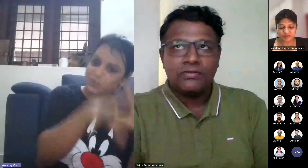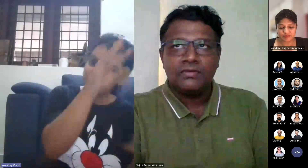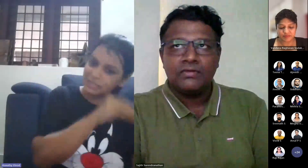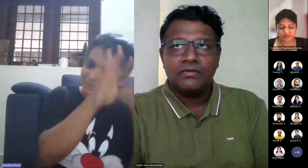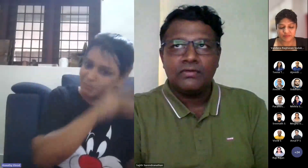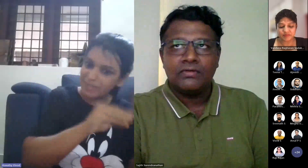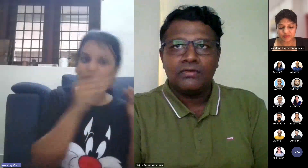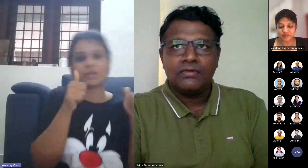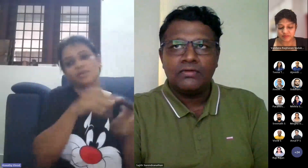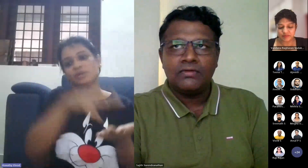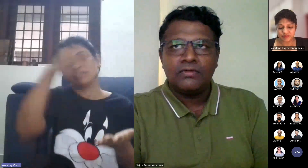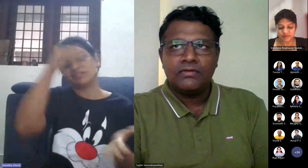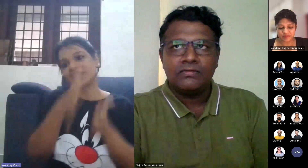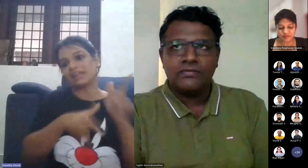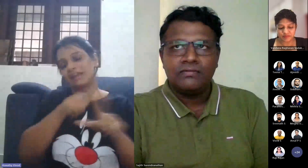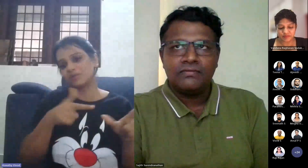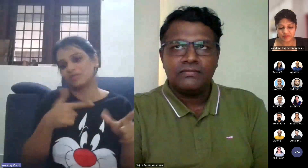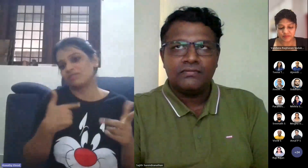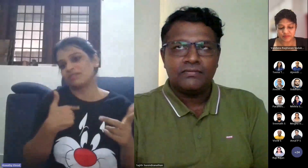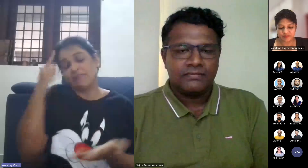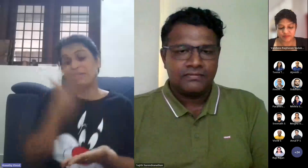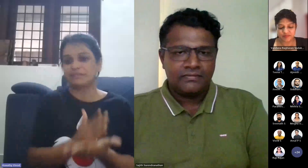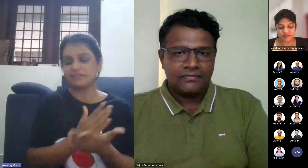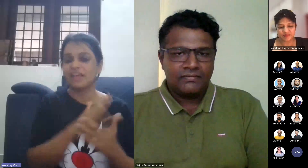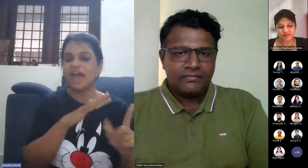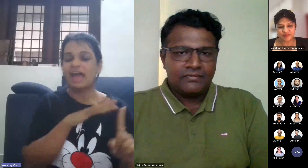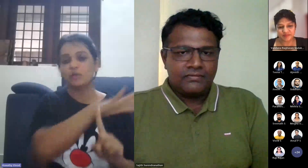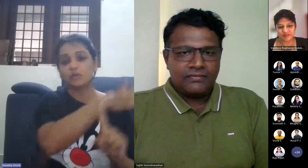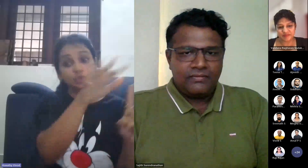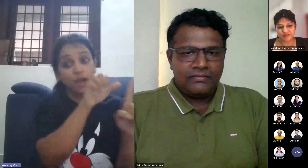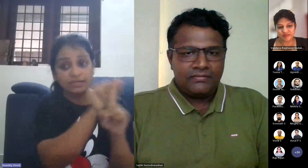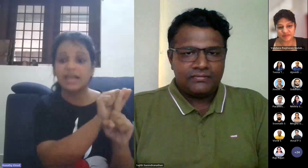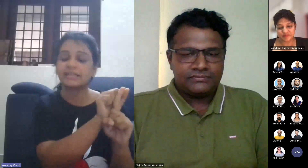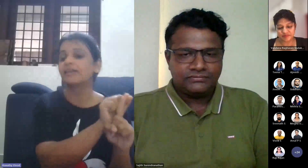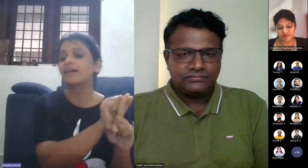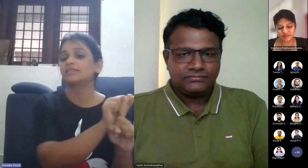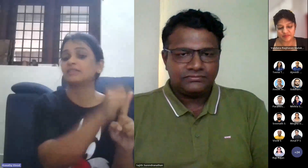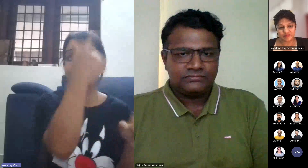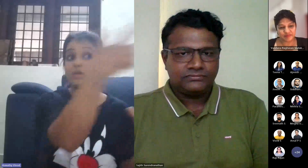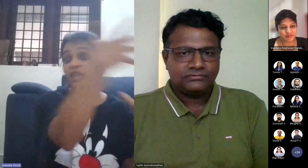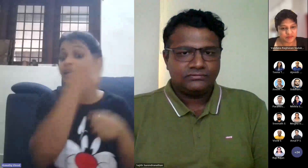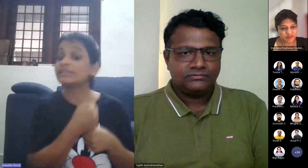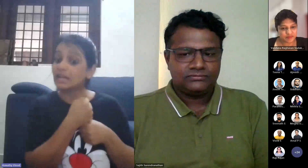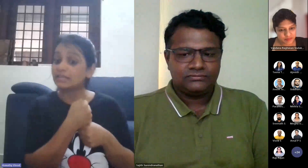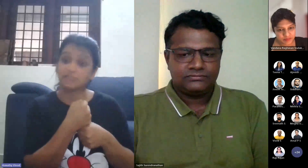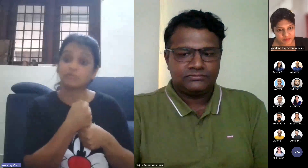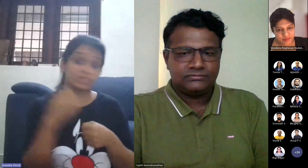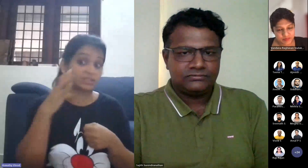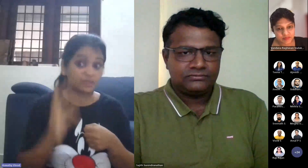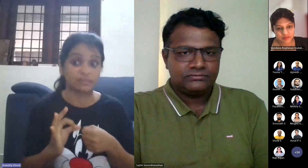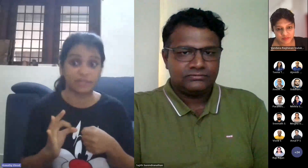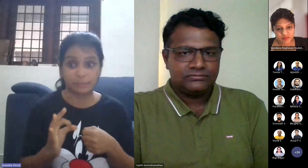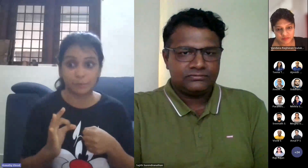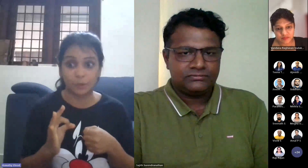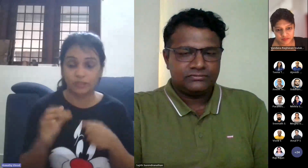you do was the best way to learn sign language, I believe, and also to understand their culture and to gain their trust, which